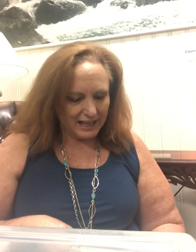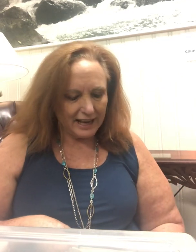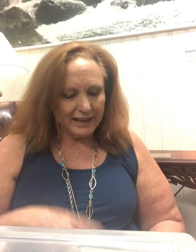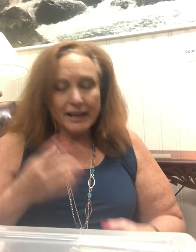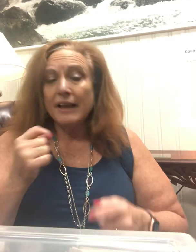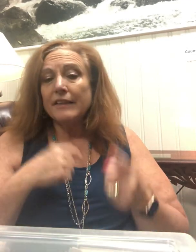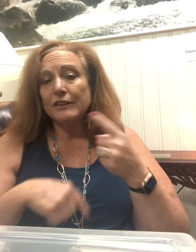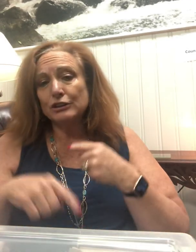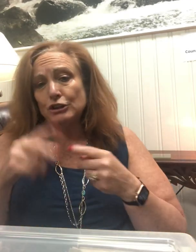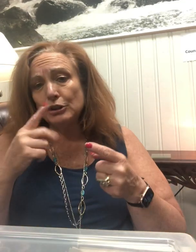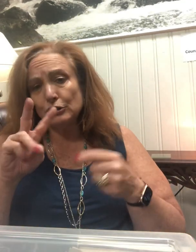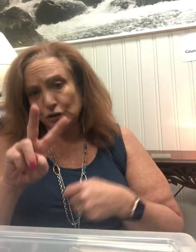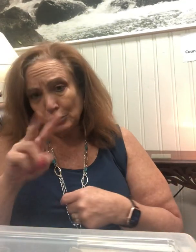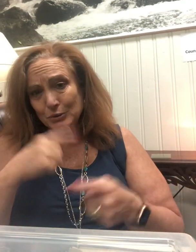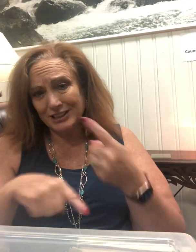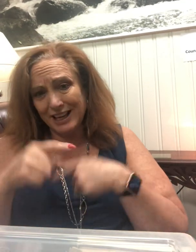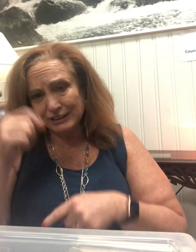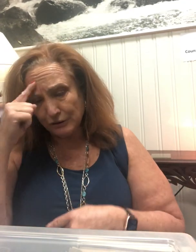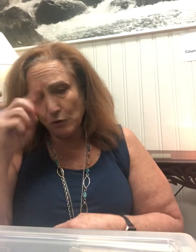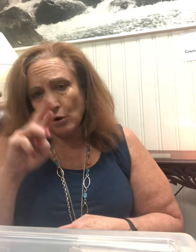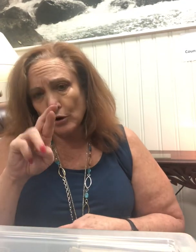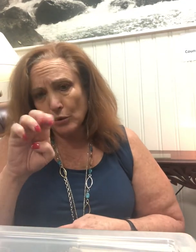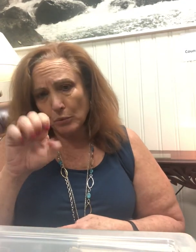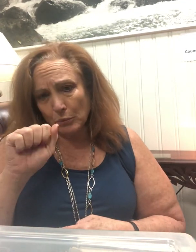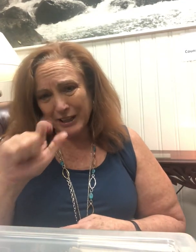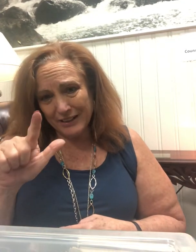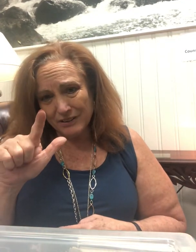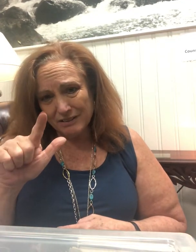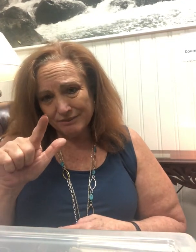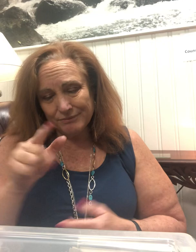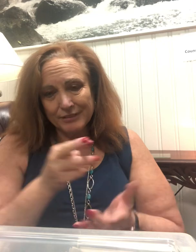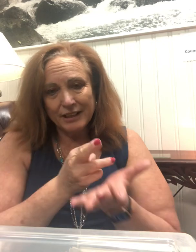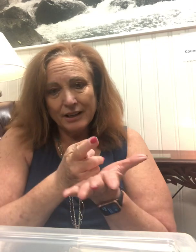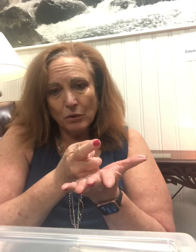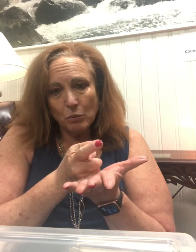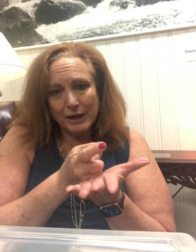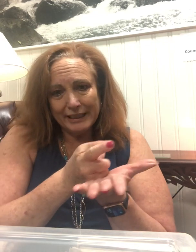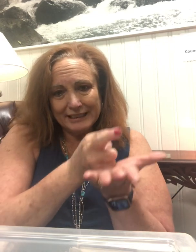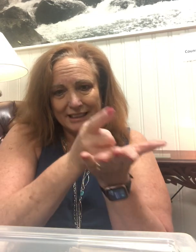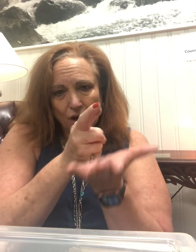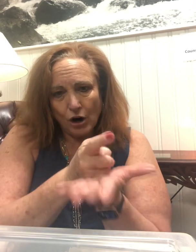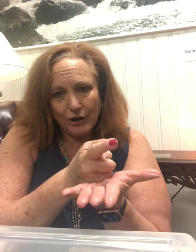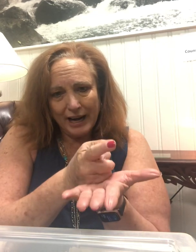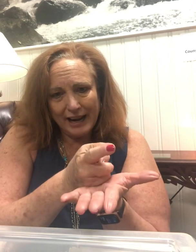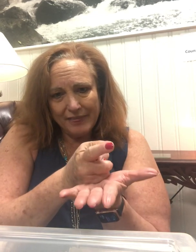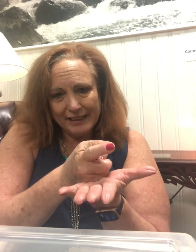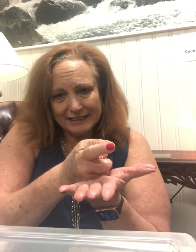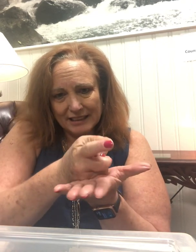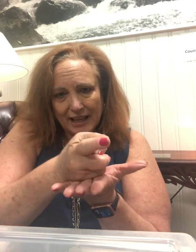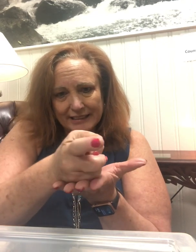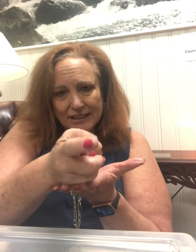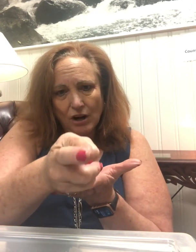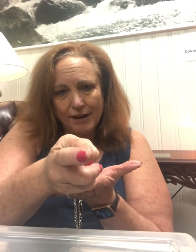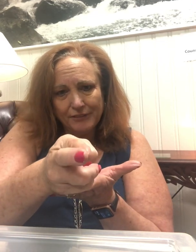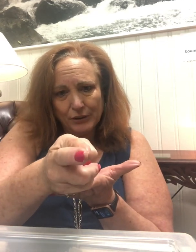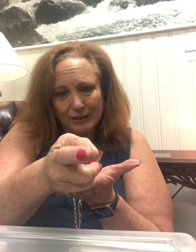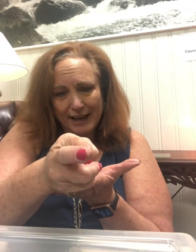Okay? There's two signs for real. One is an R hand that slides off your